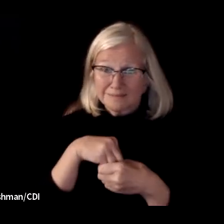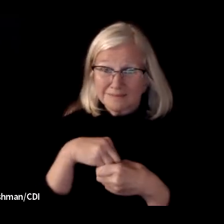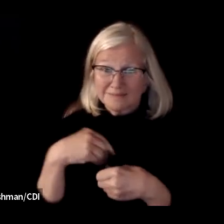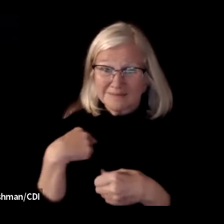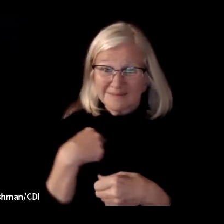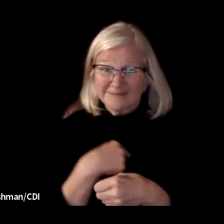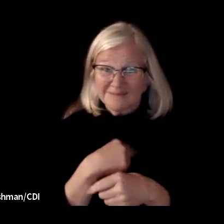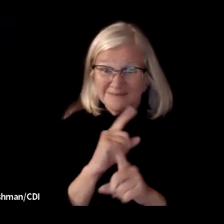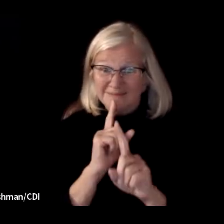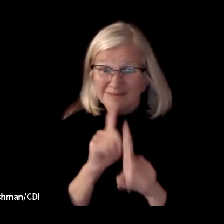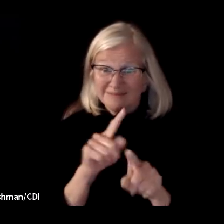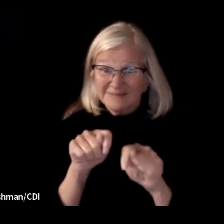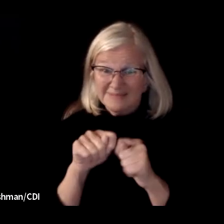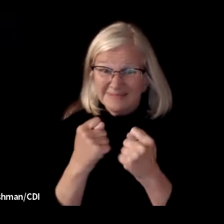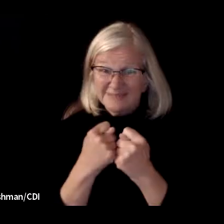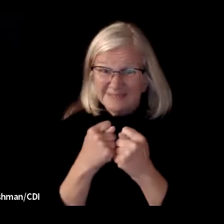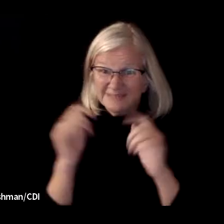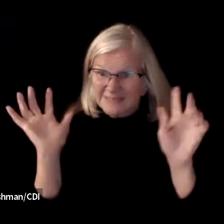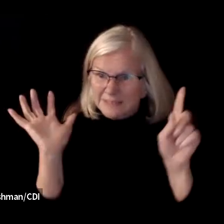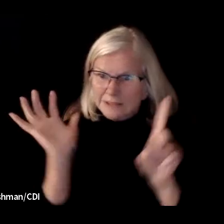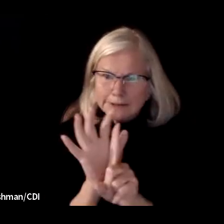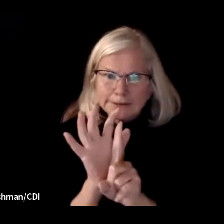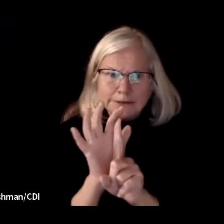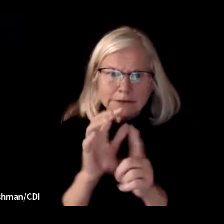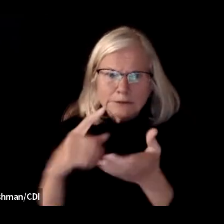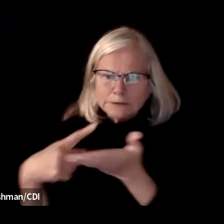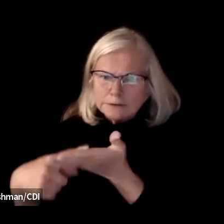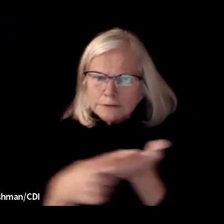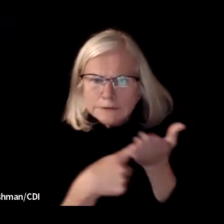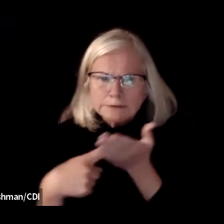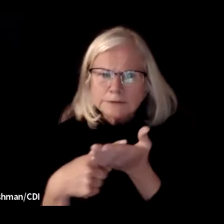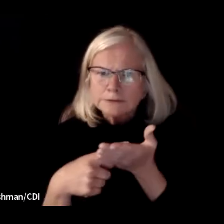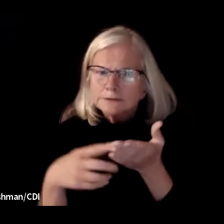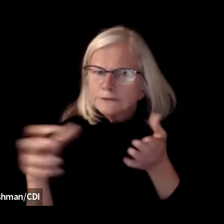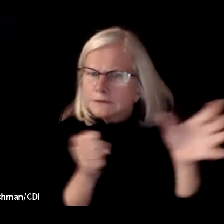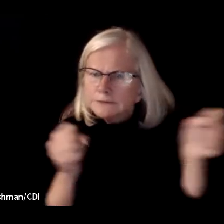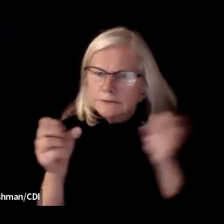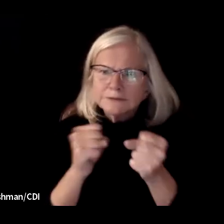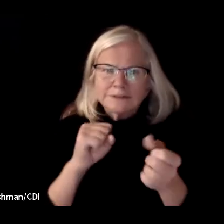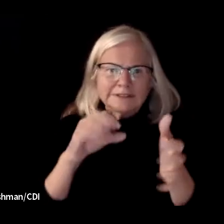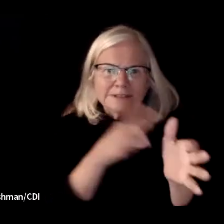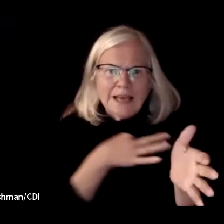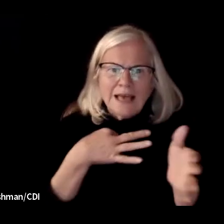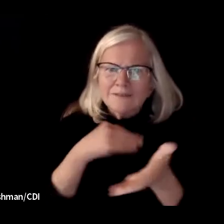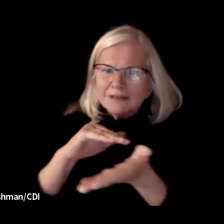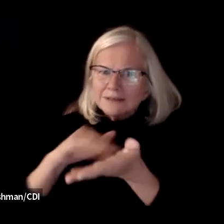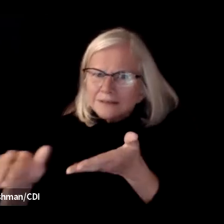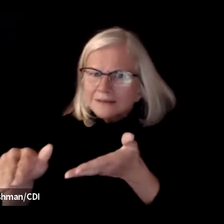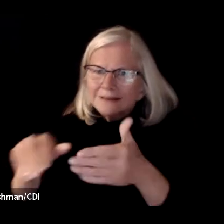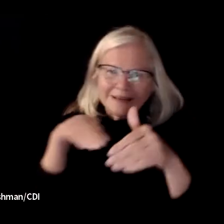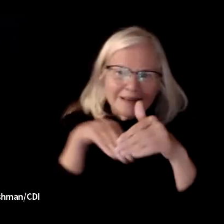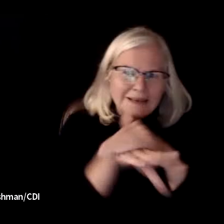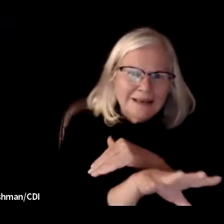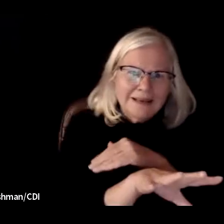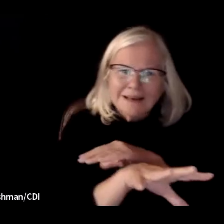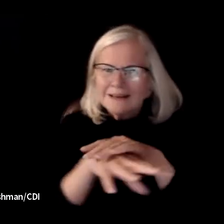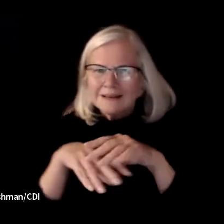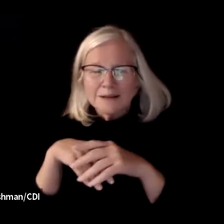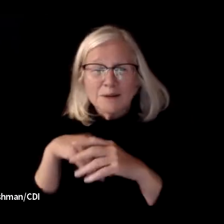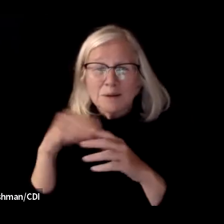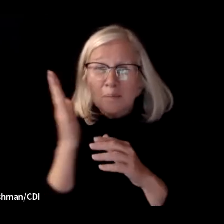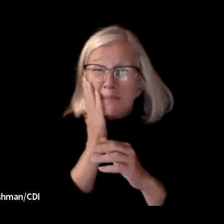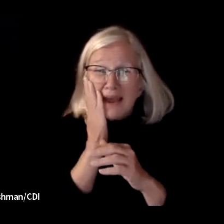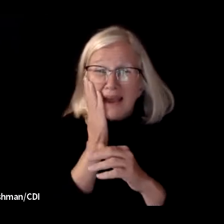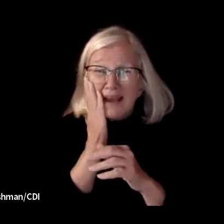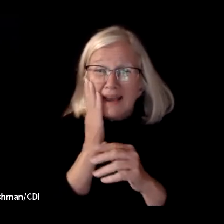multiple times a day to review staffing and admissions and discharges. Bed availability fluctuates hour by hour, and we're poised